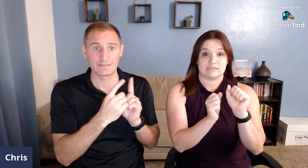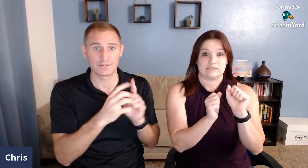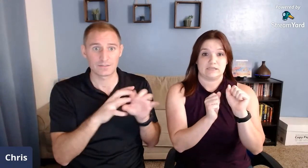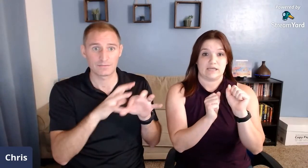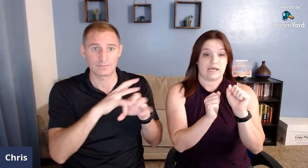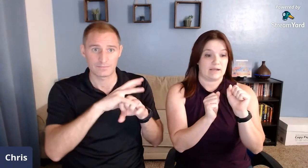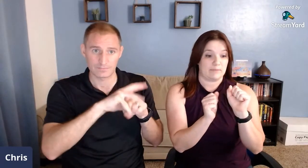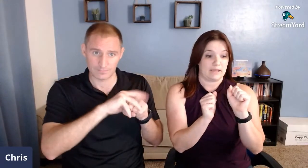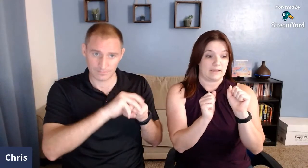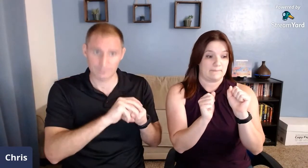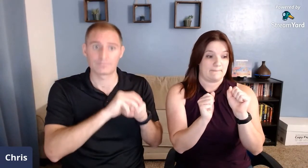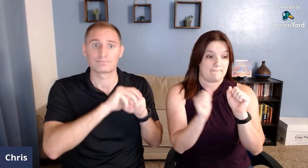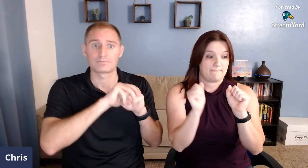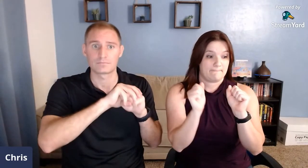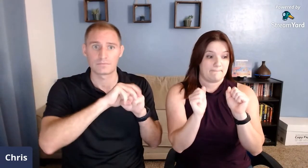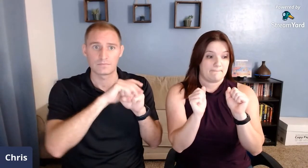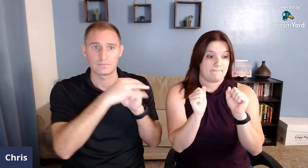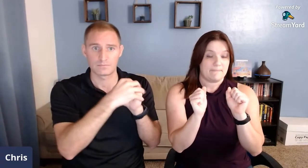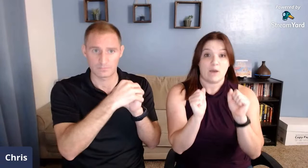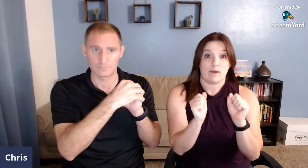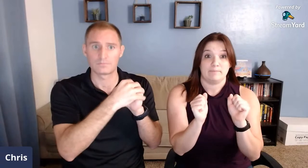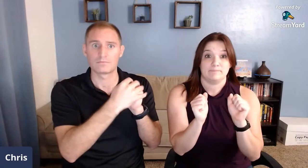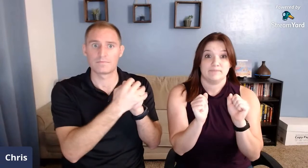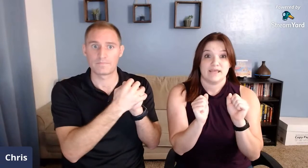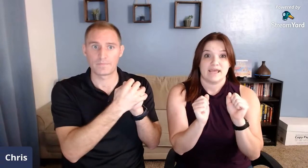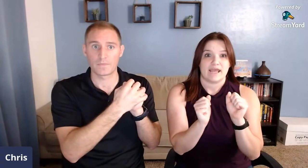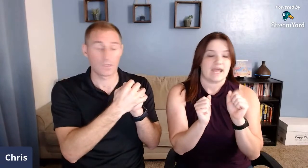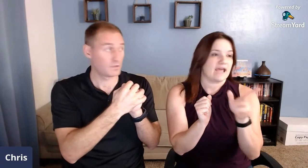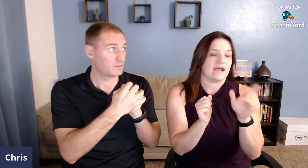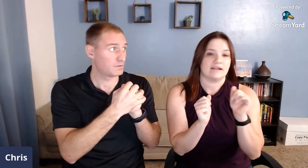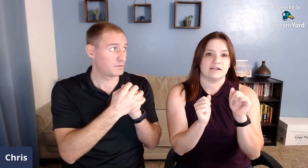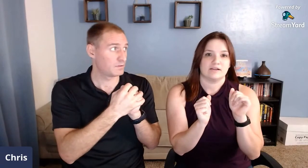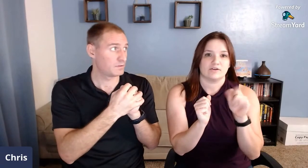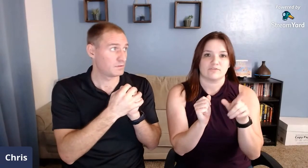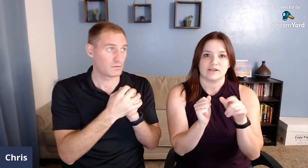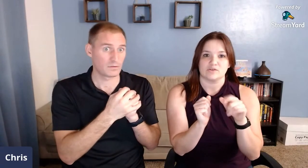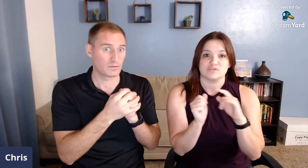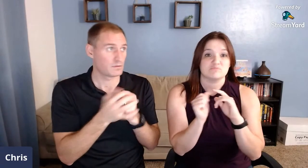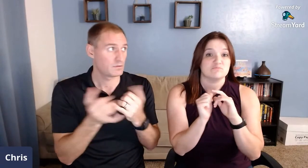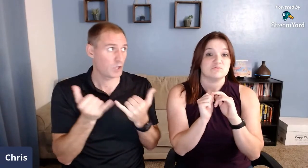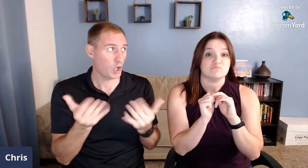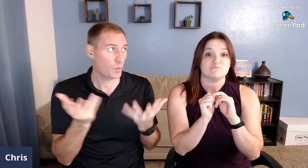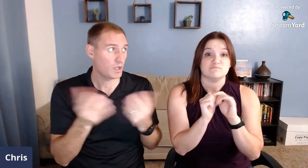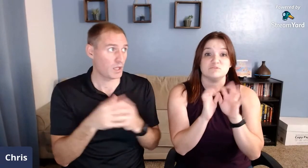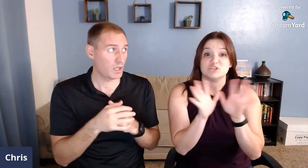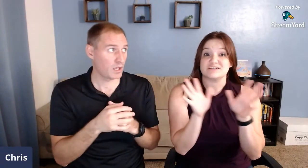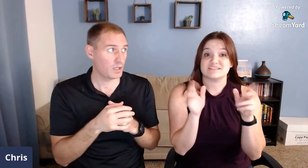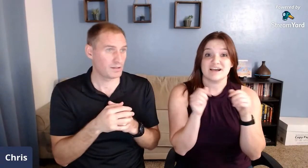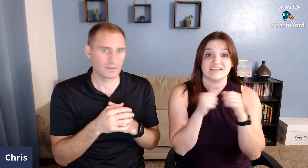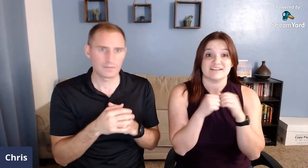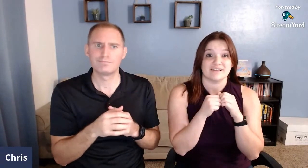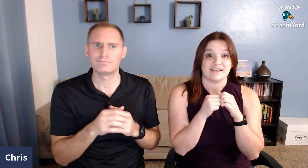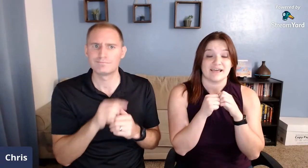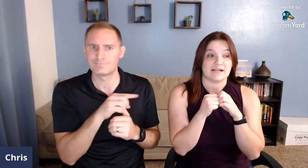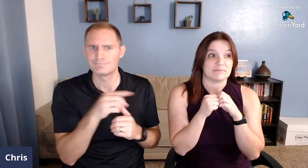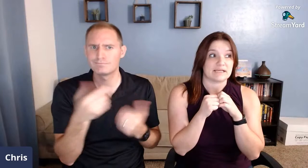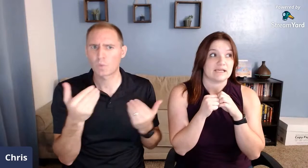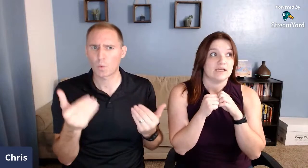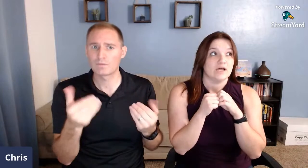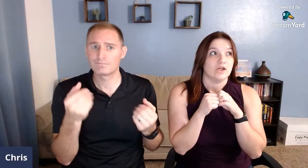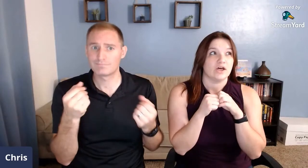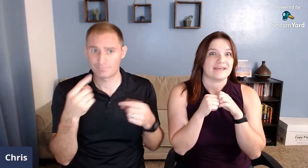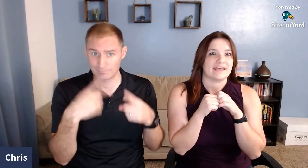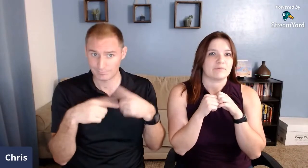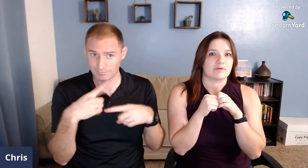hand. And I'm like, "Now what?" And her friend goes, "Just sign." And I'm